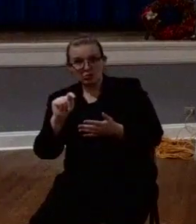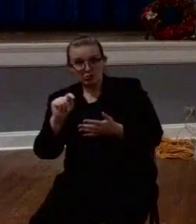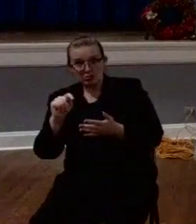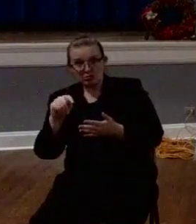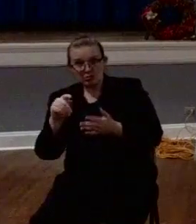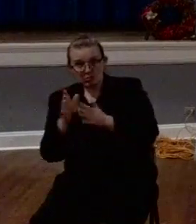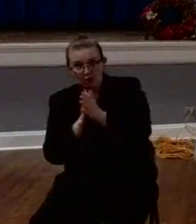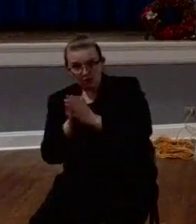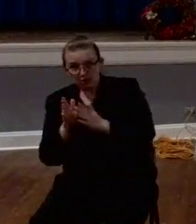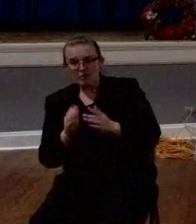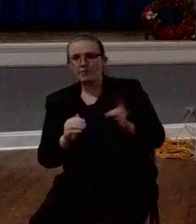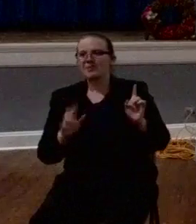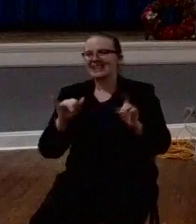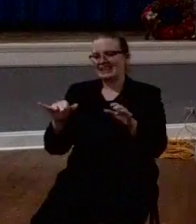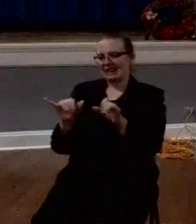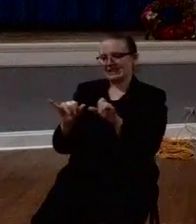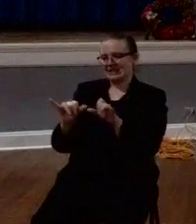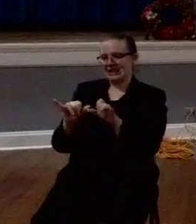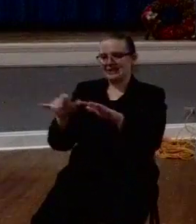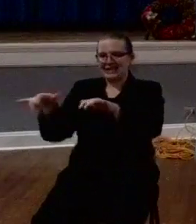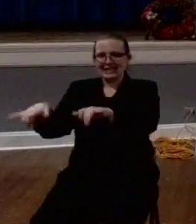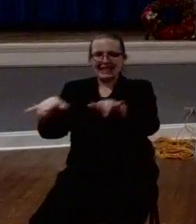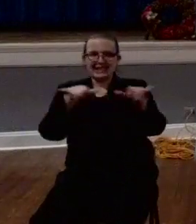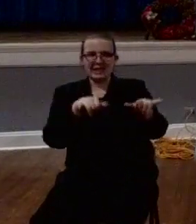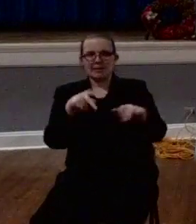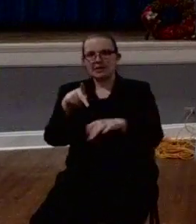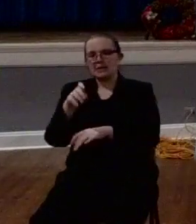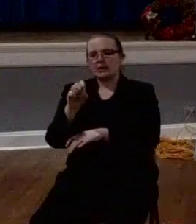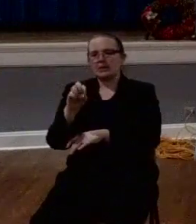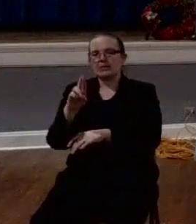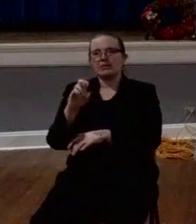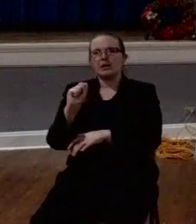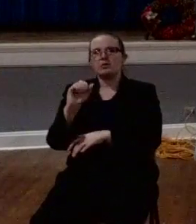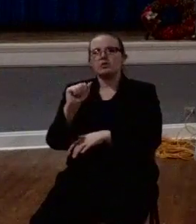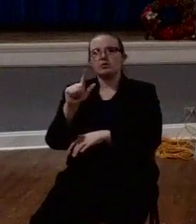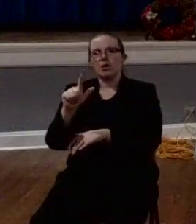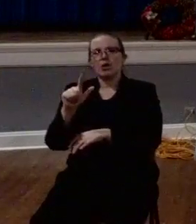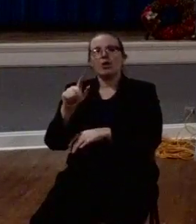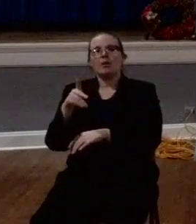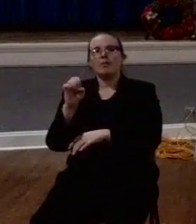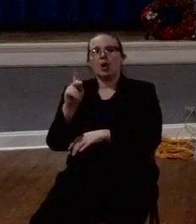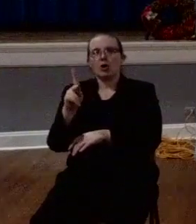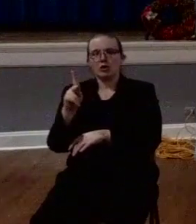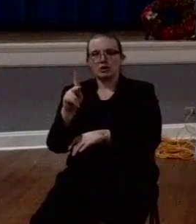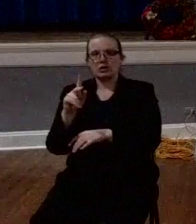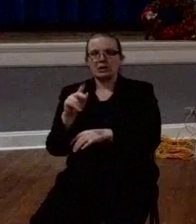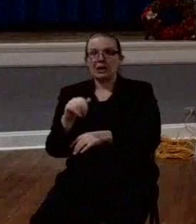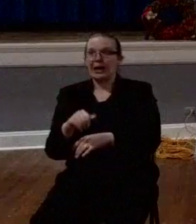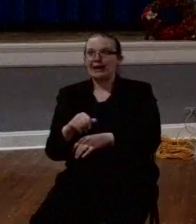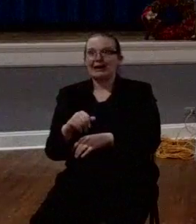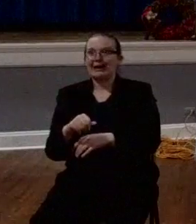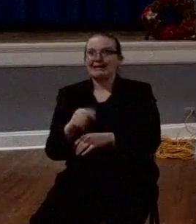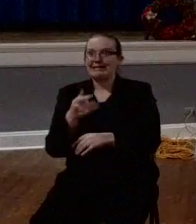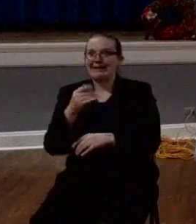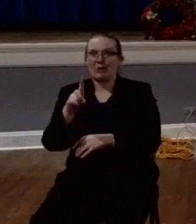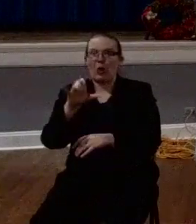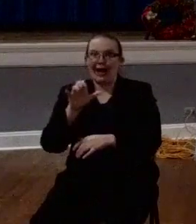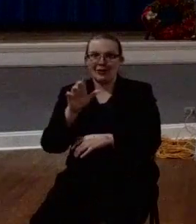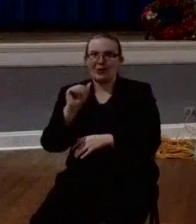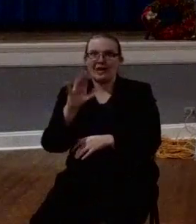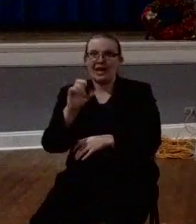park is comparable to what is at Pearsall Park. Pearsall Park is hundreds of acres. This is not